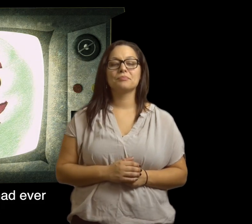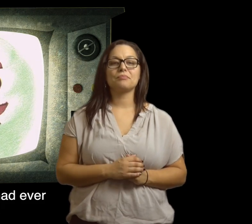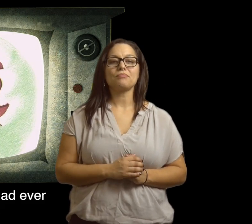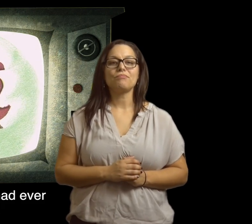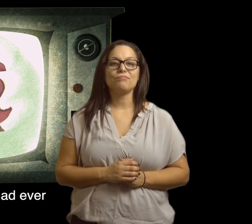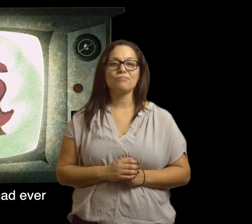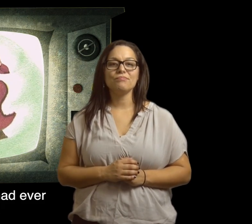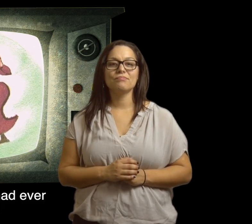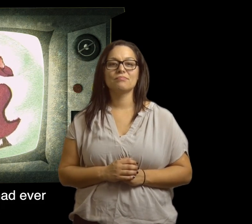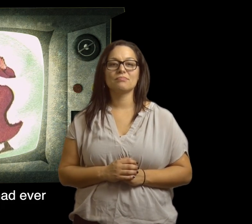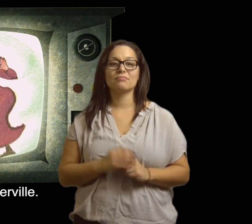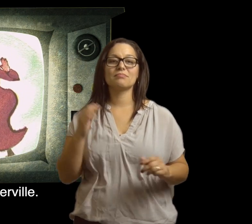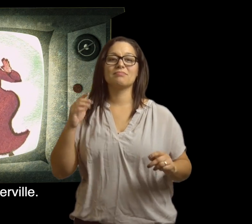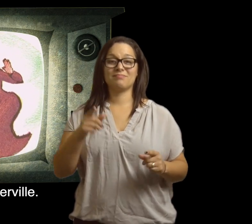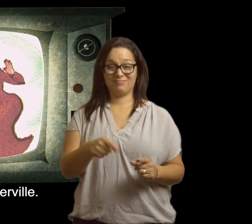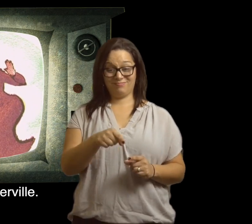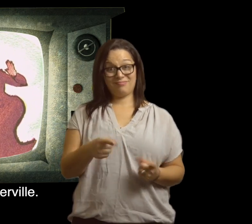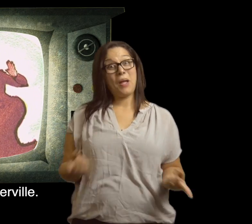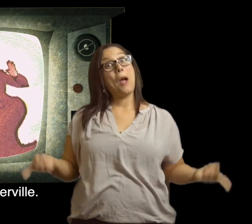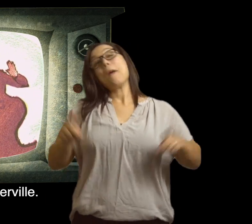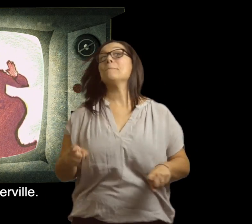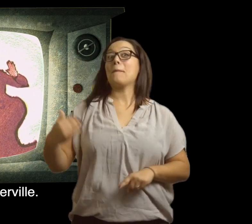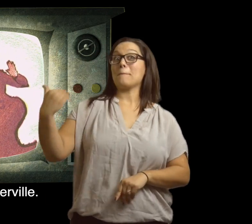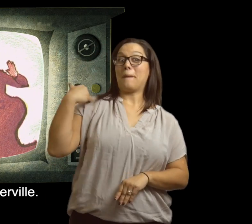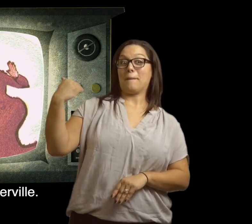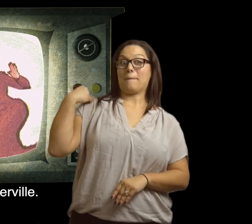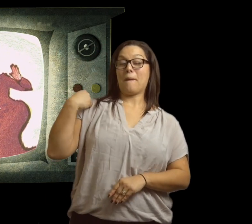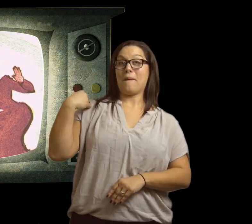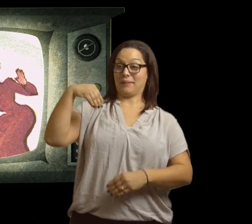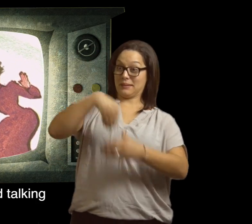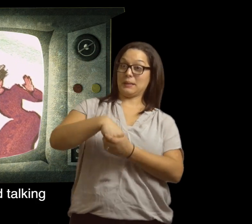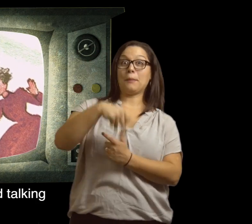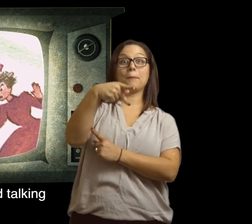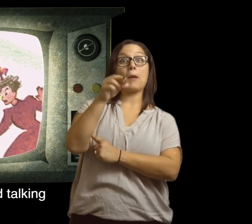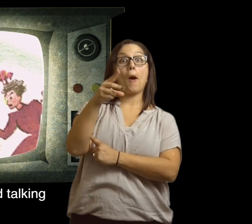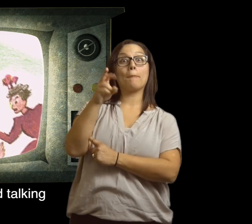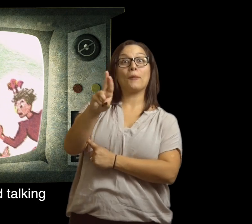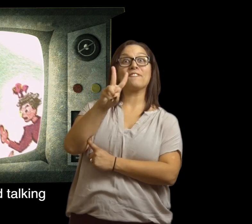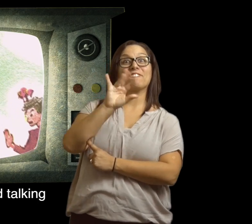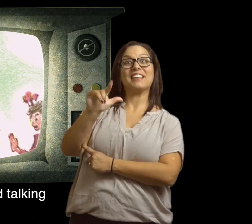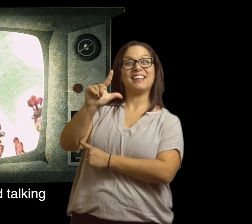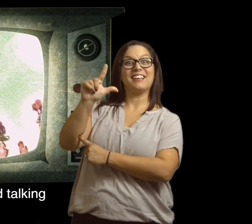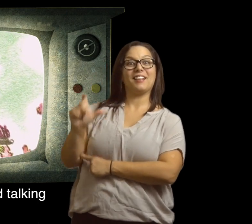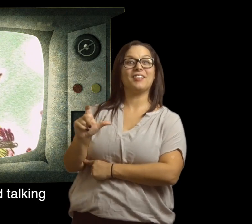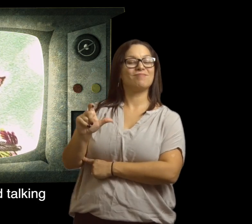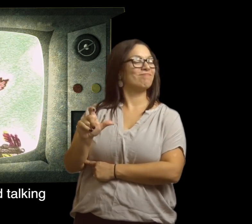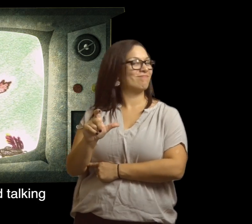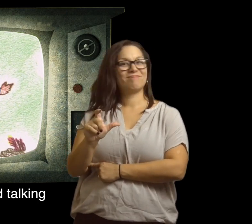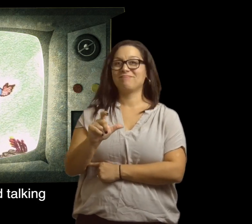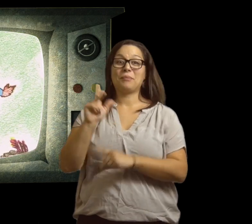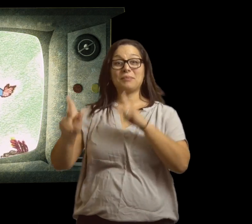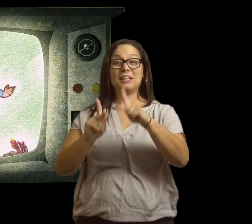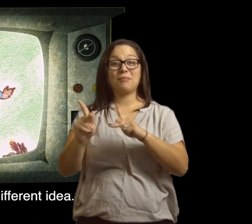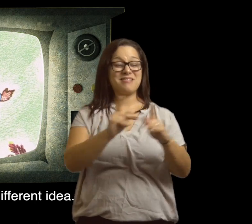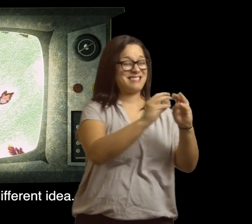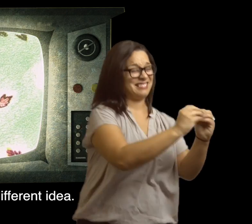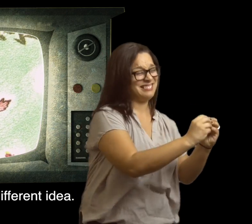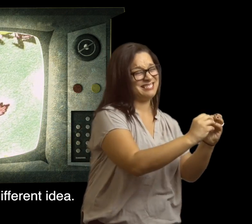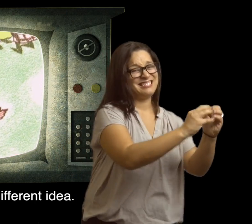Nothing like this had ever happened before in Popperville. Everybody started talking at once, and everybody had